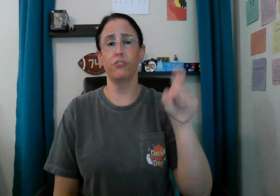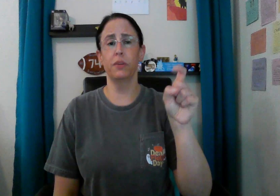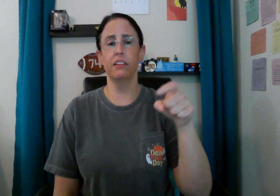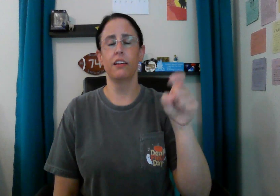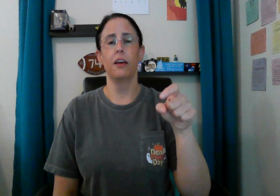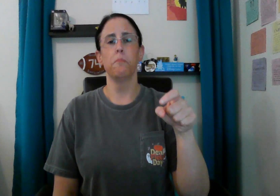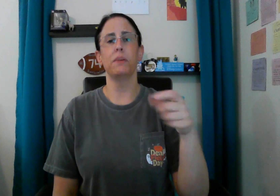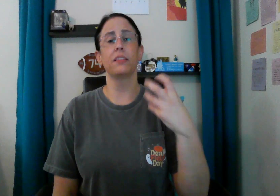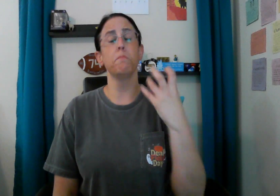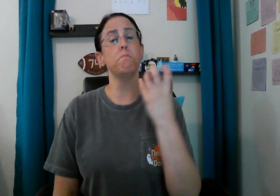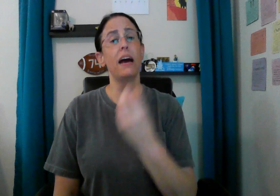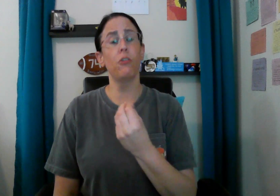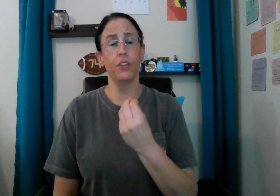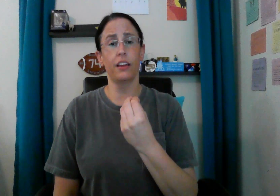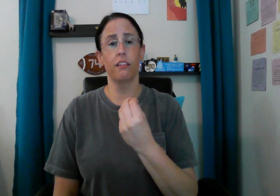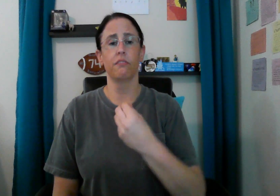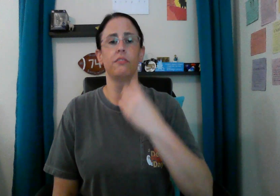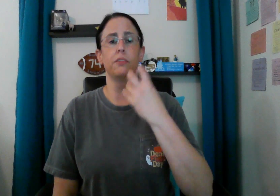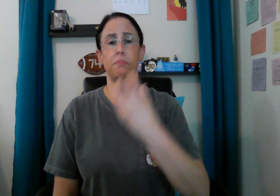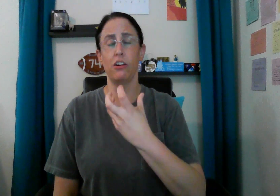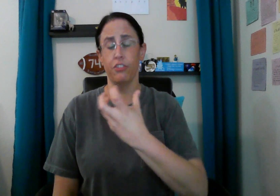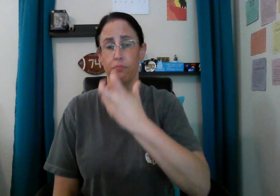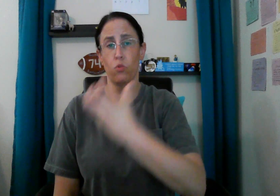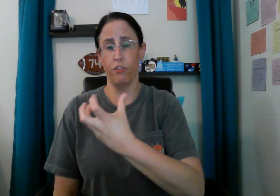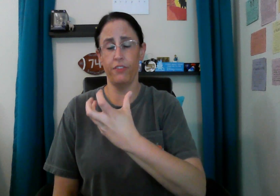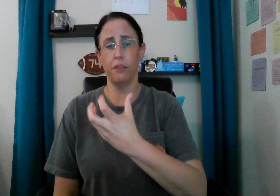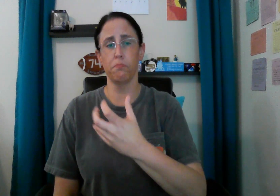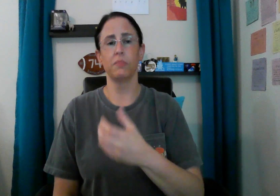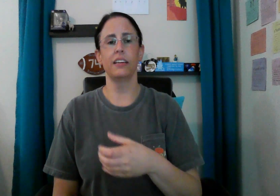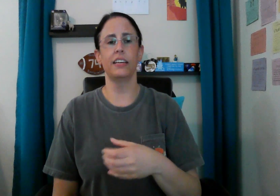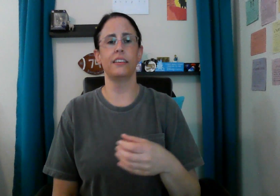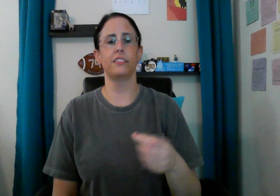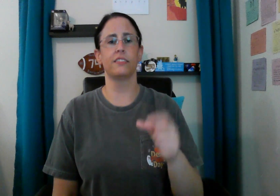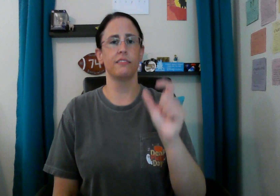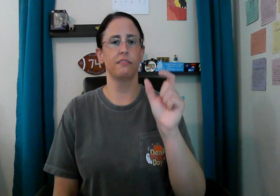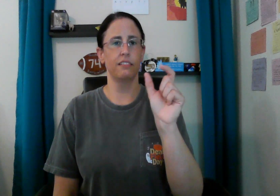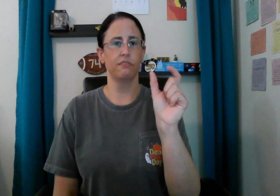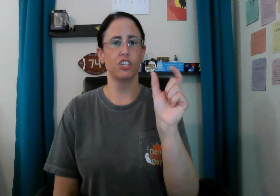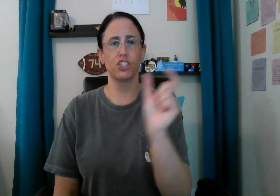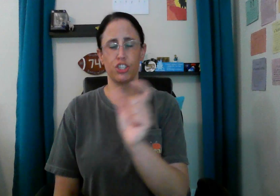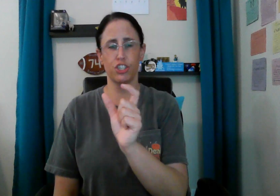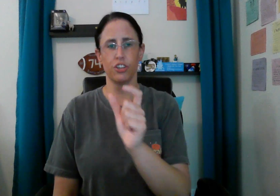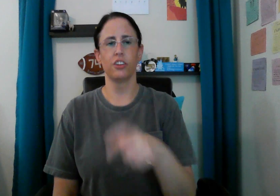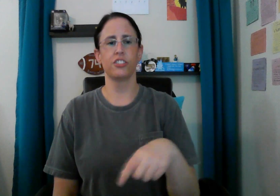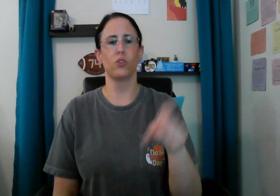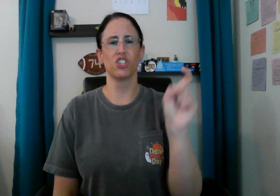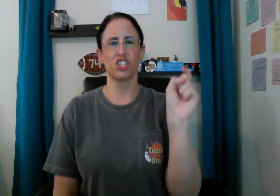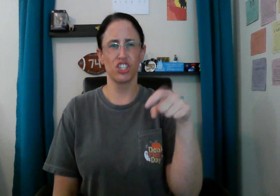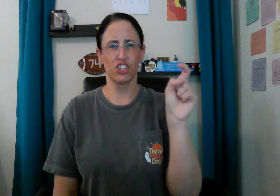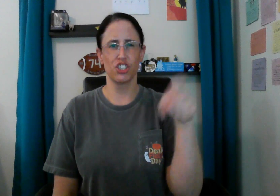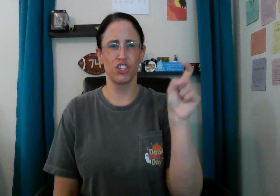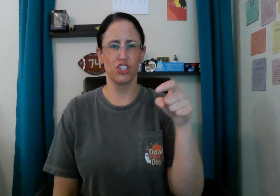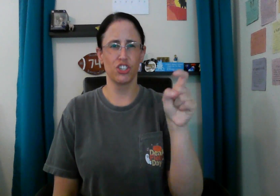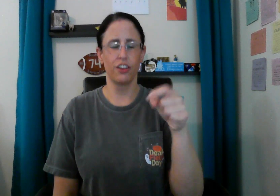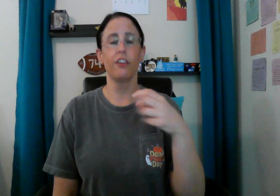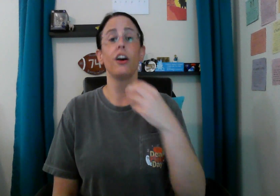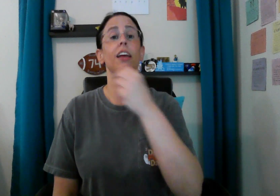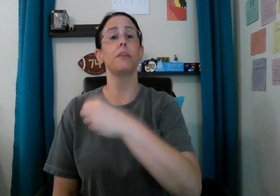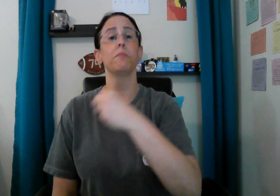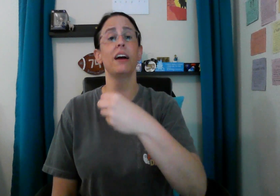movement, but the mouthing, the mouth morpheme is sh. So keep in mind,